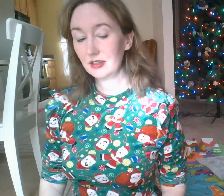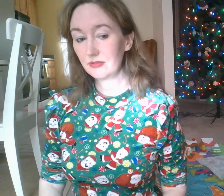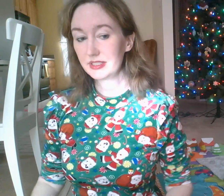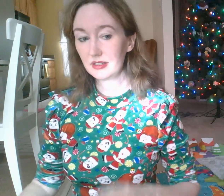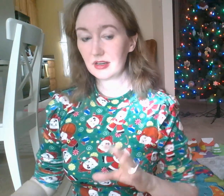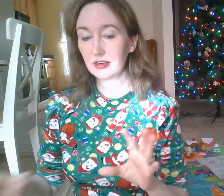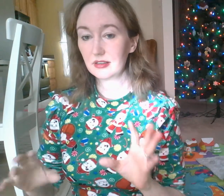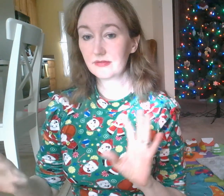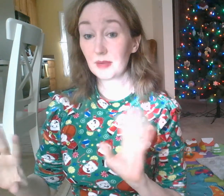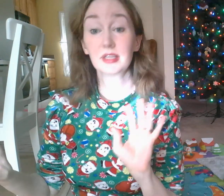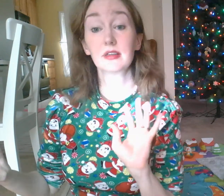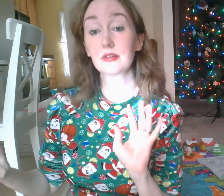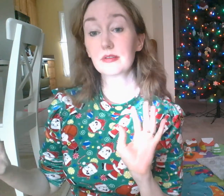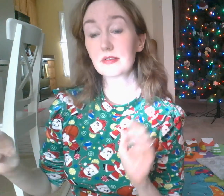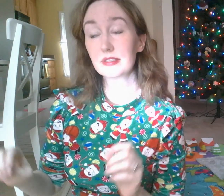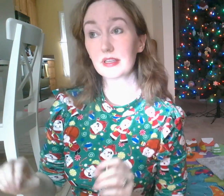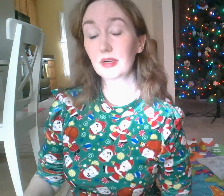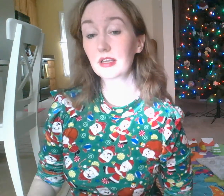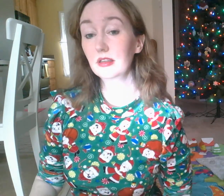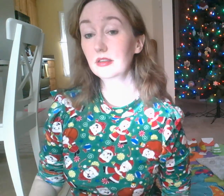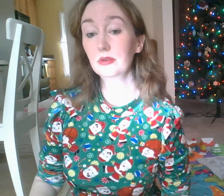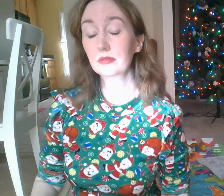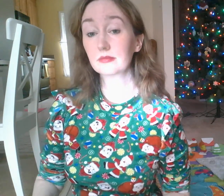If we see our family who celebrate Yule,